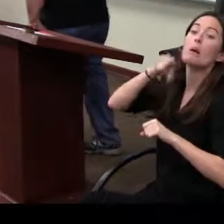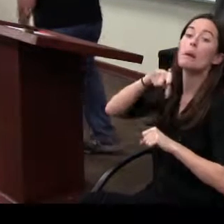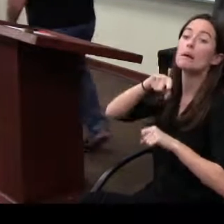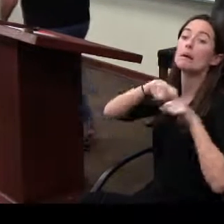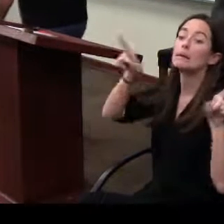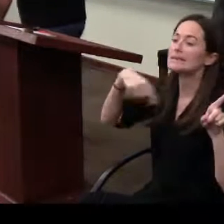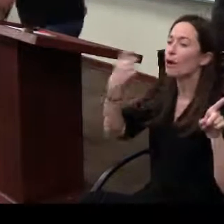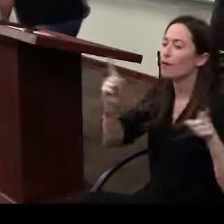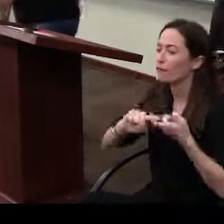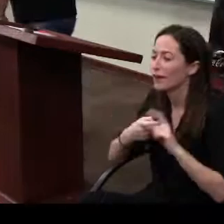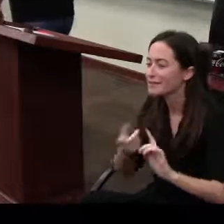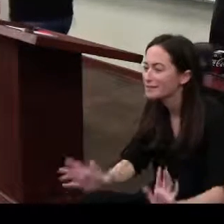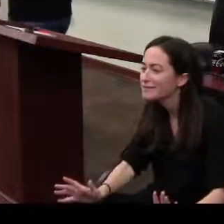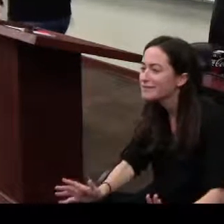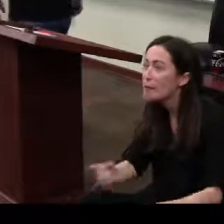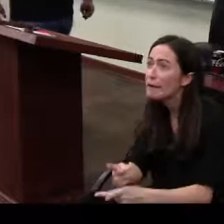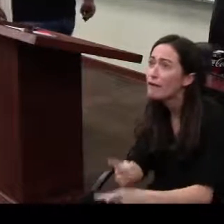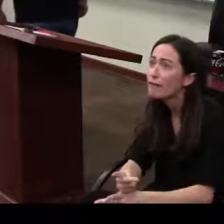them like that.